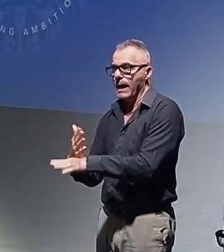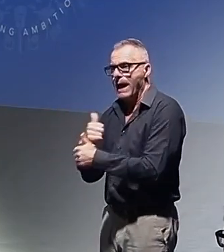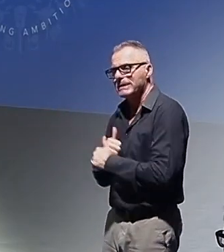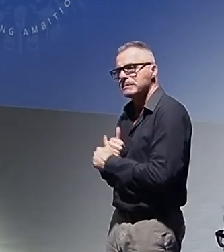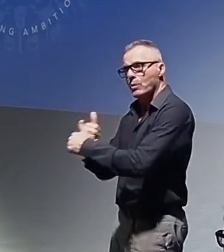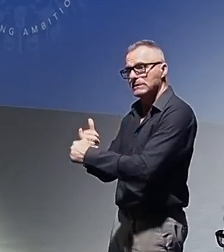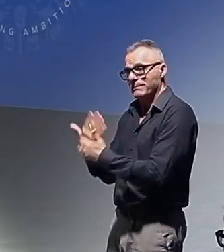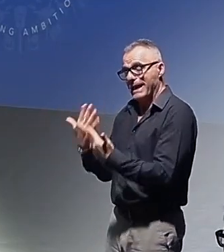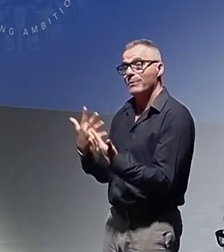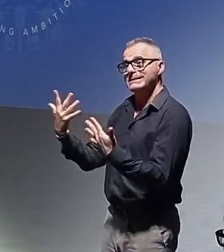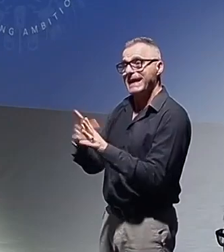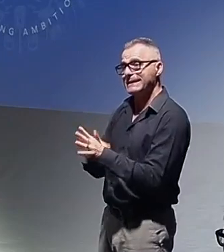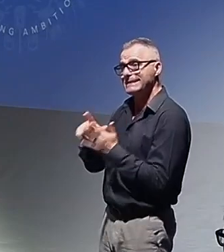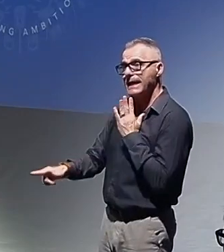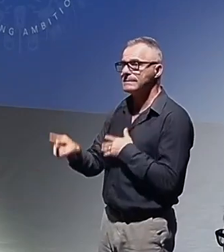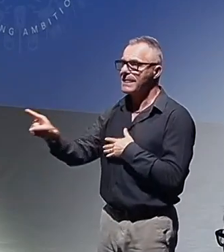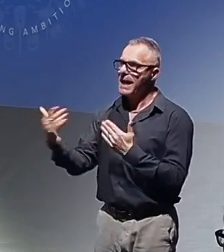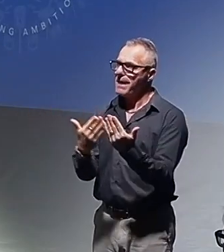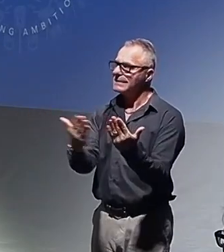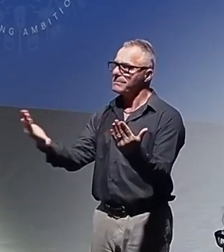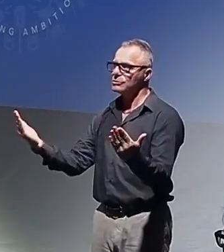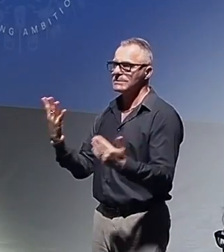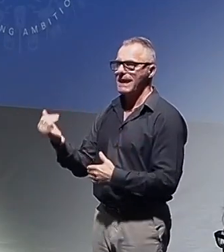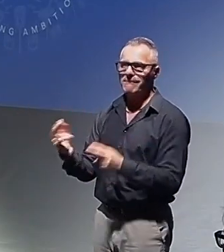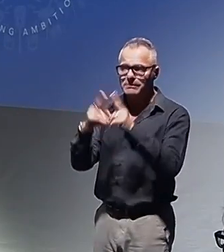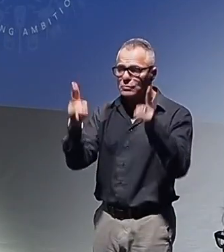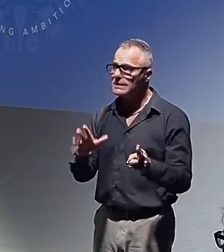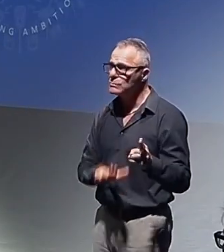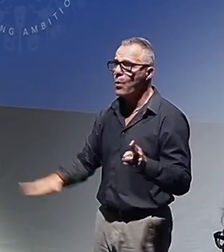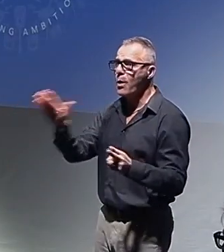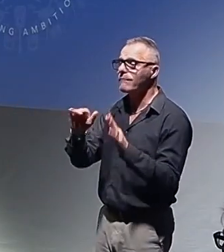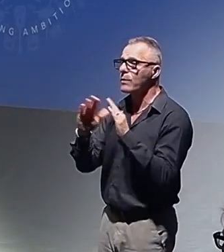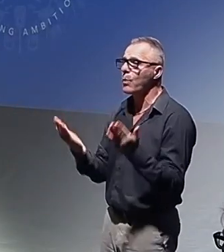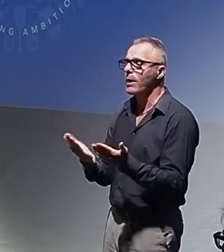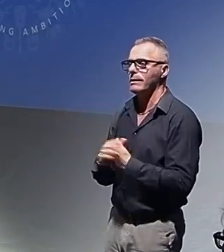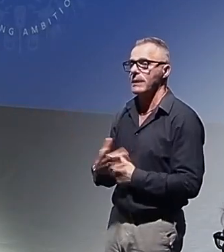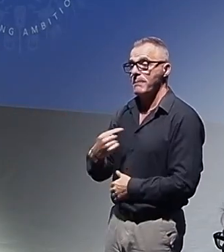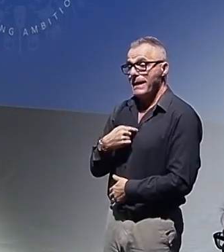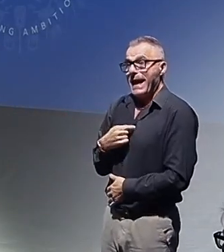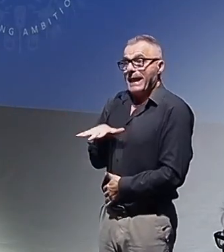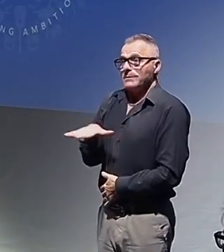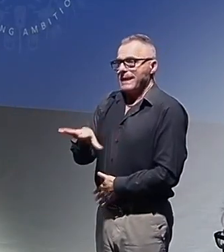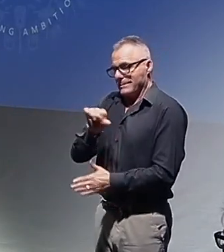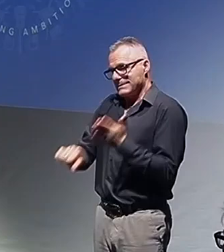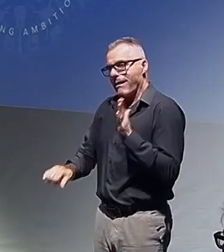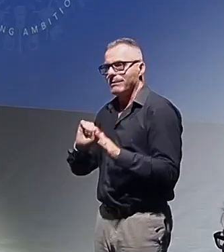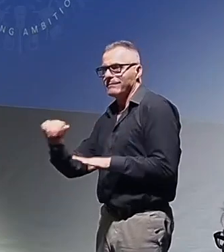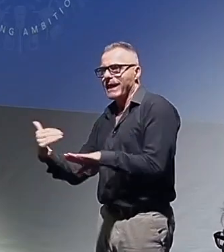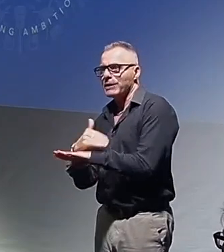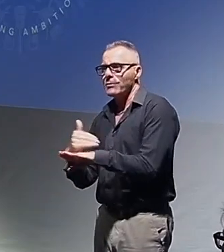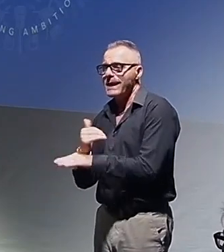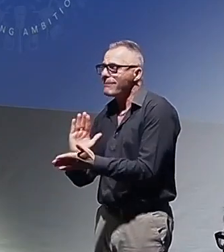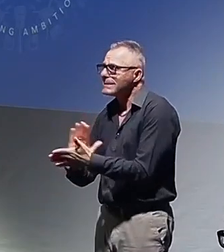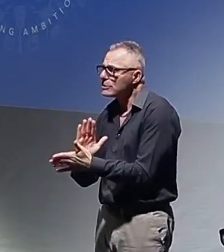10 years down the line, and they've got exhibitions at like museums around the world. And I was there at the beginning, and it's such a